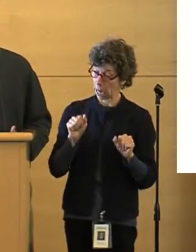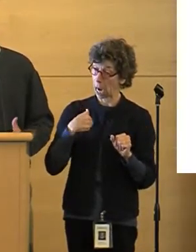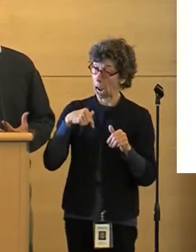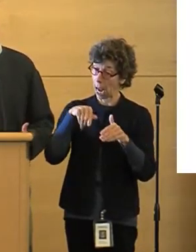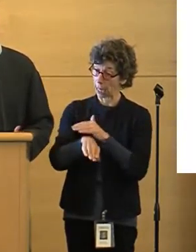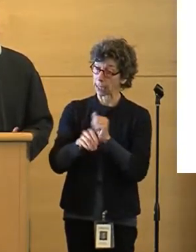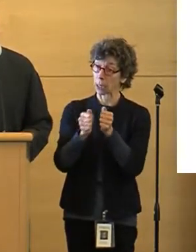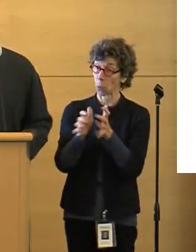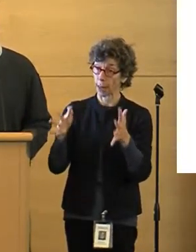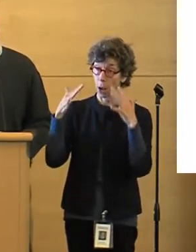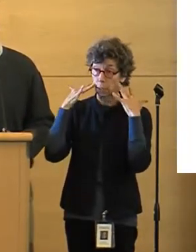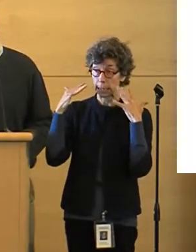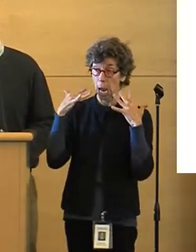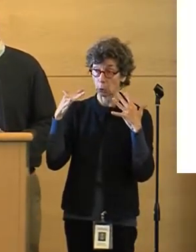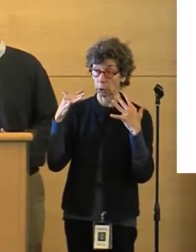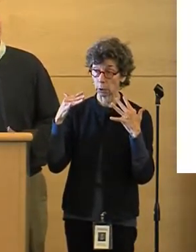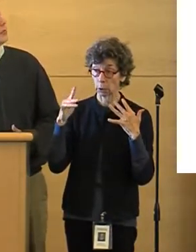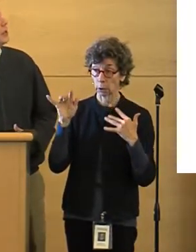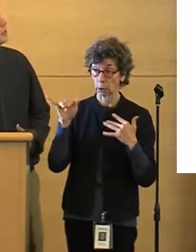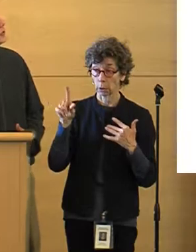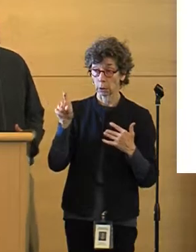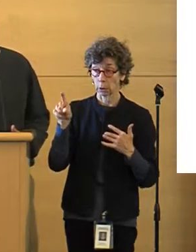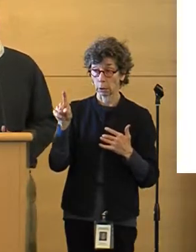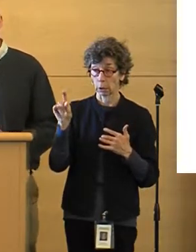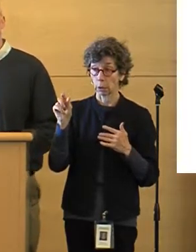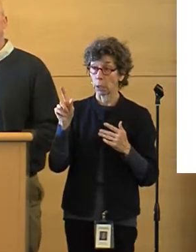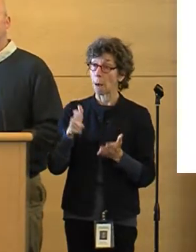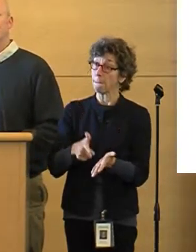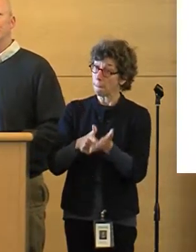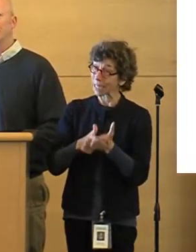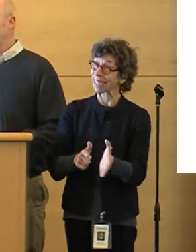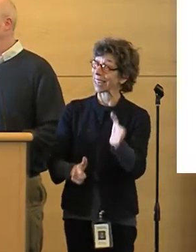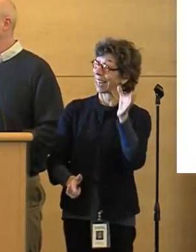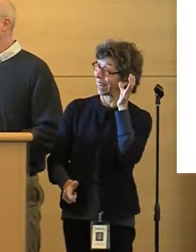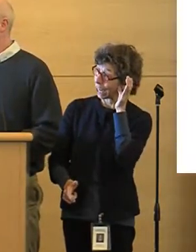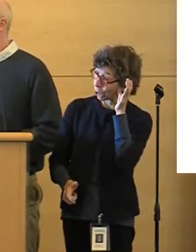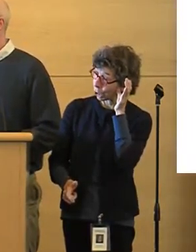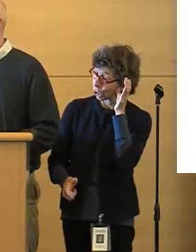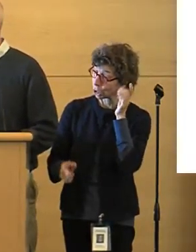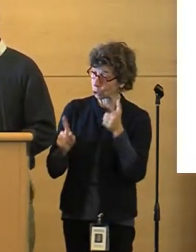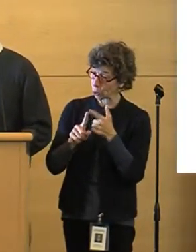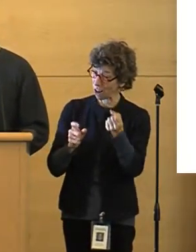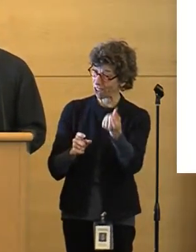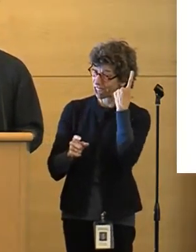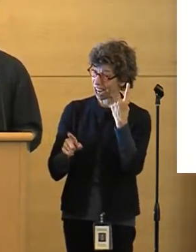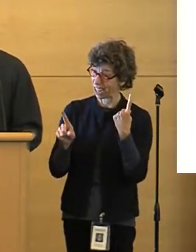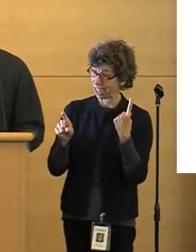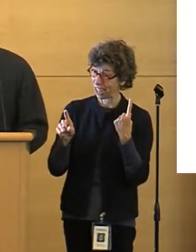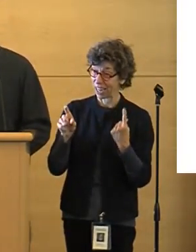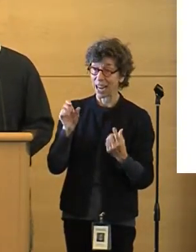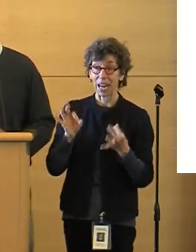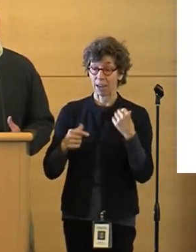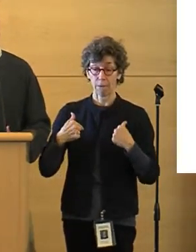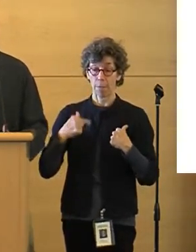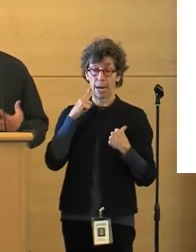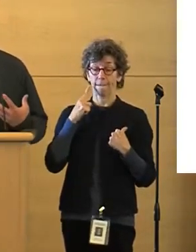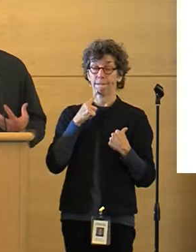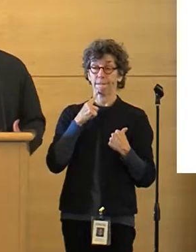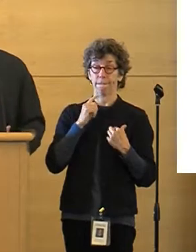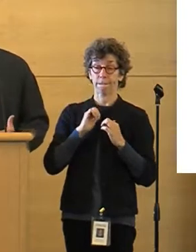The types of questions that we want to ask as we're looking at inaccessible technology and digital